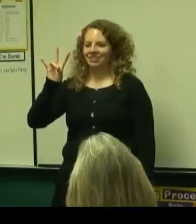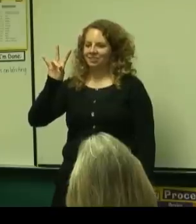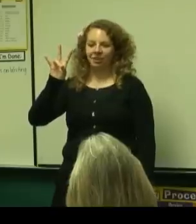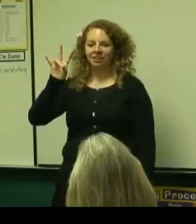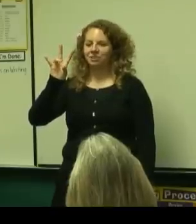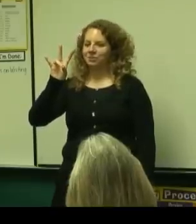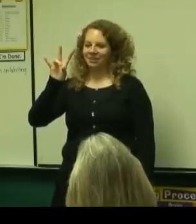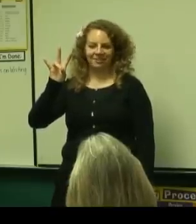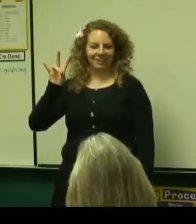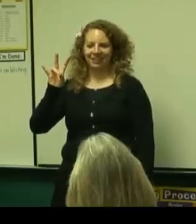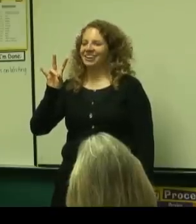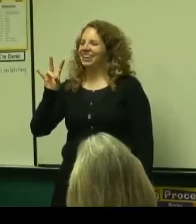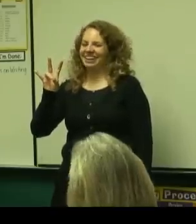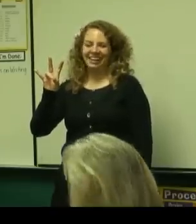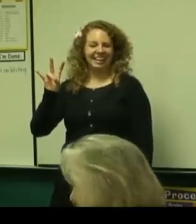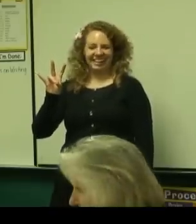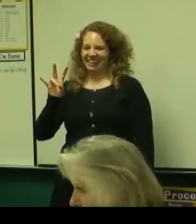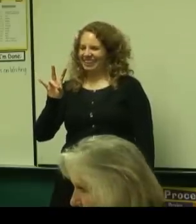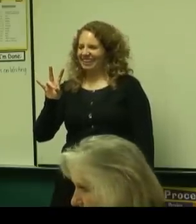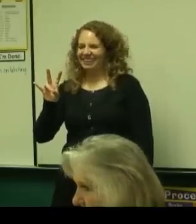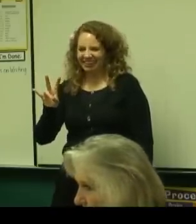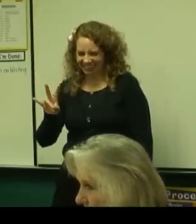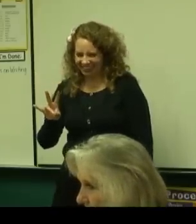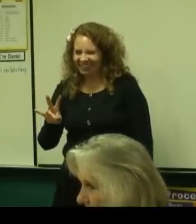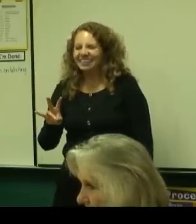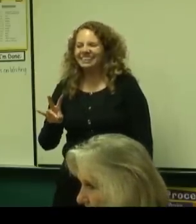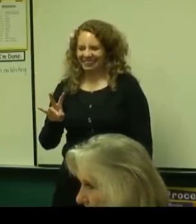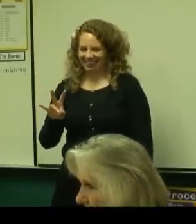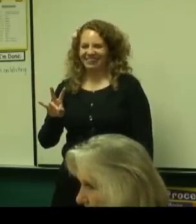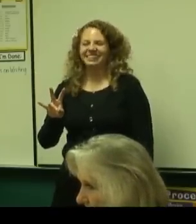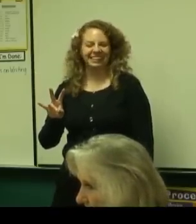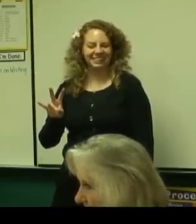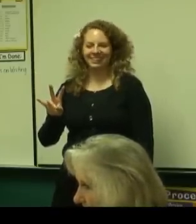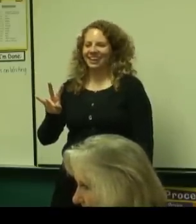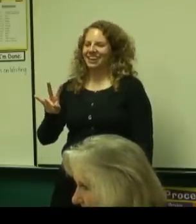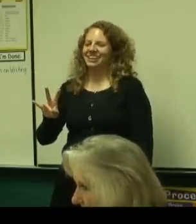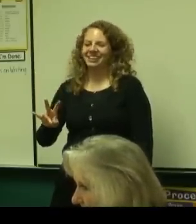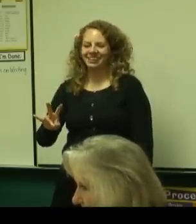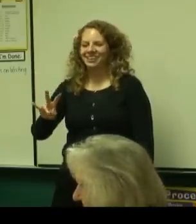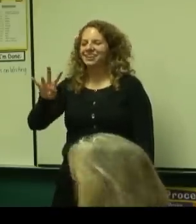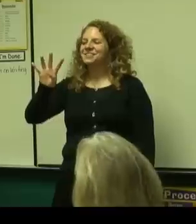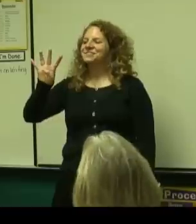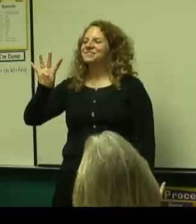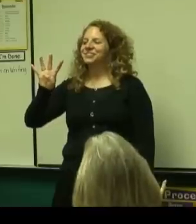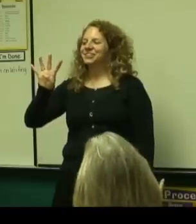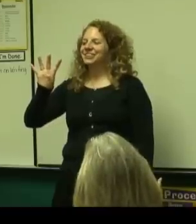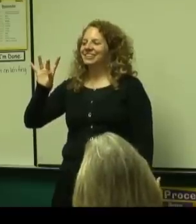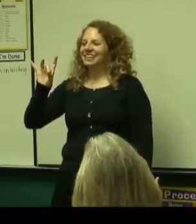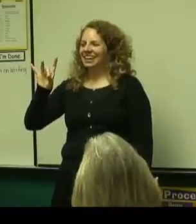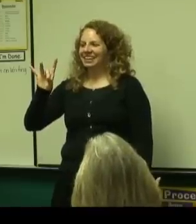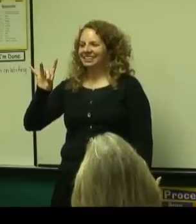It's okay, it's your ring finger. No, so it's just me trying to get it to work. That's okay. 48,